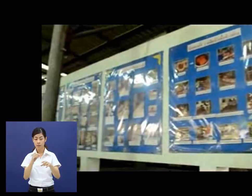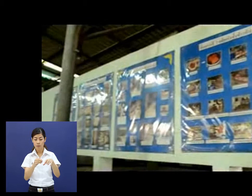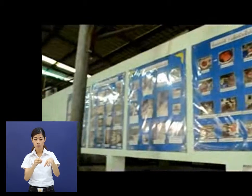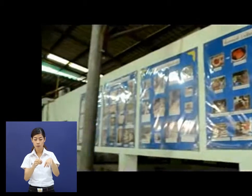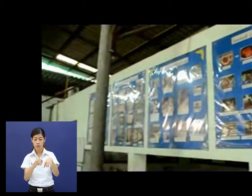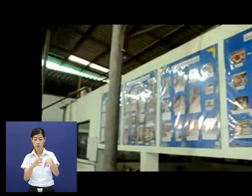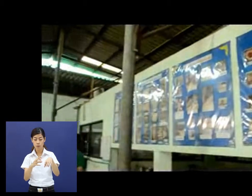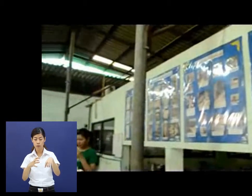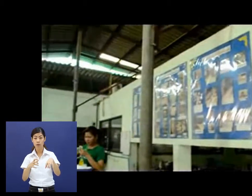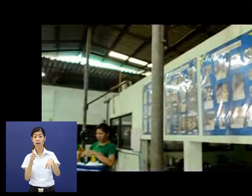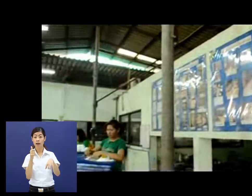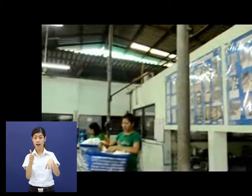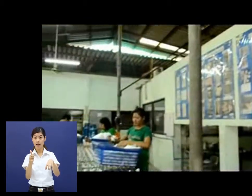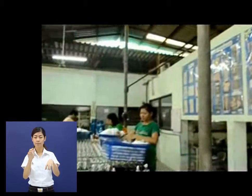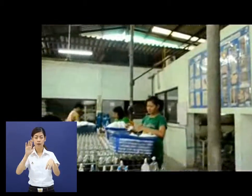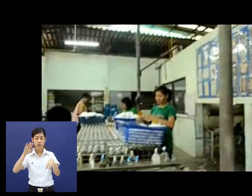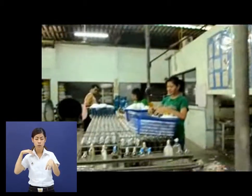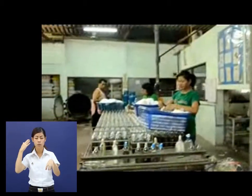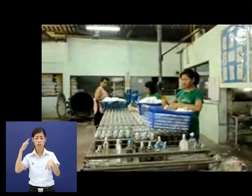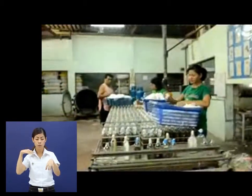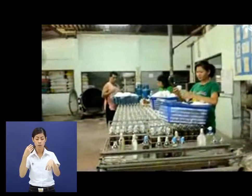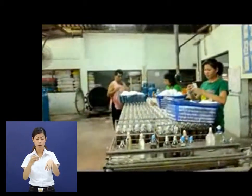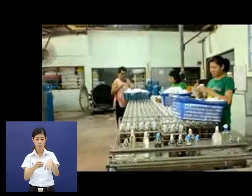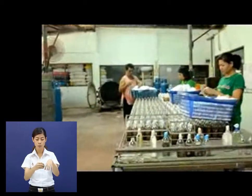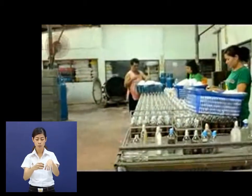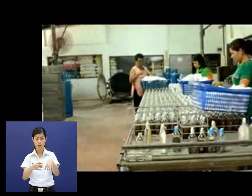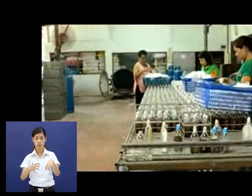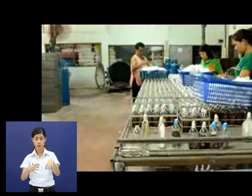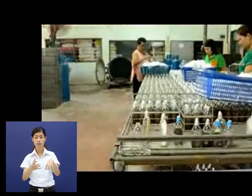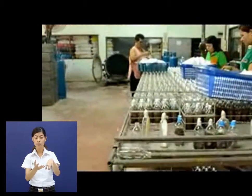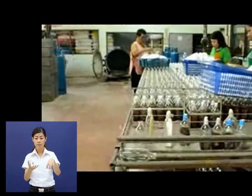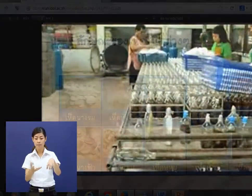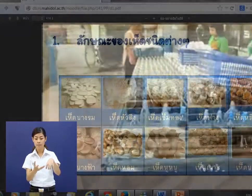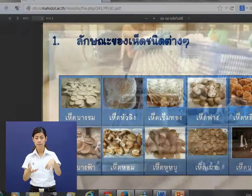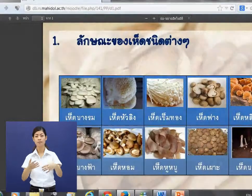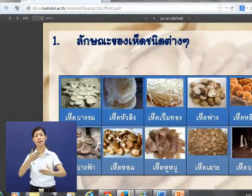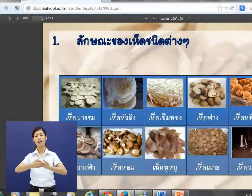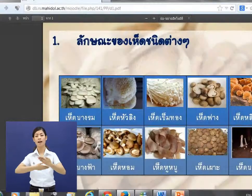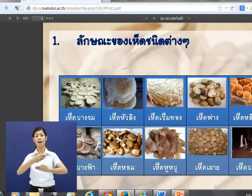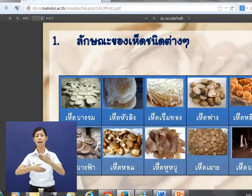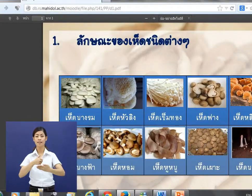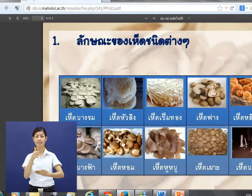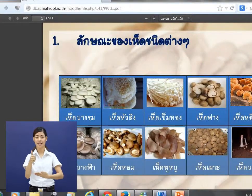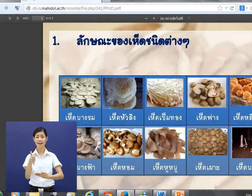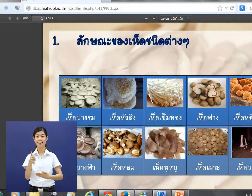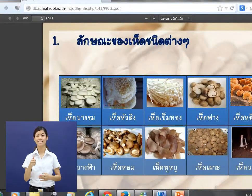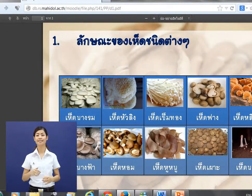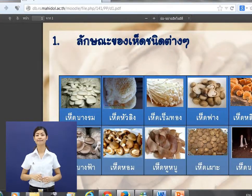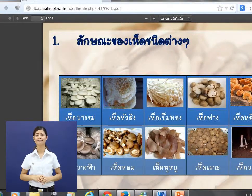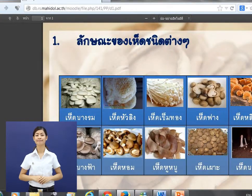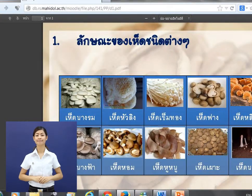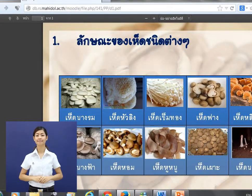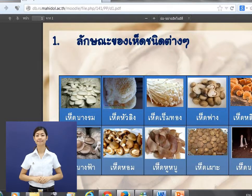to prepare the media to present content in different types such as